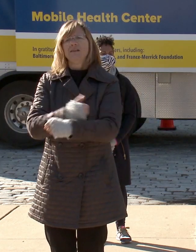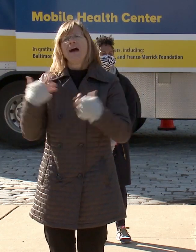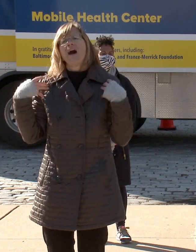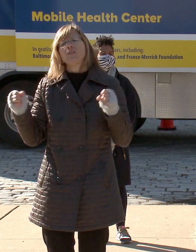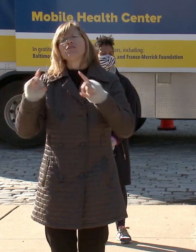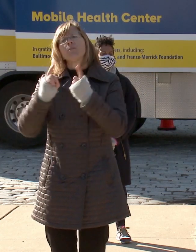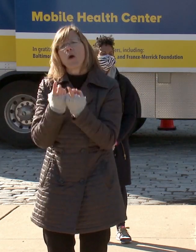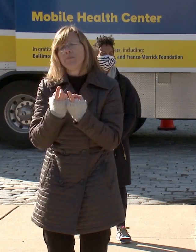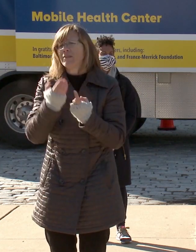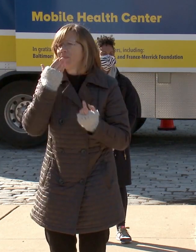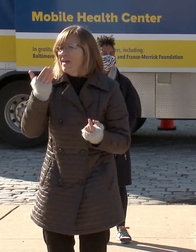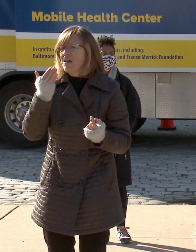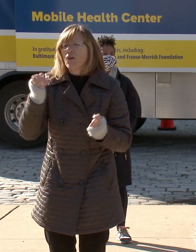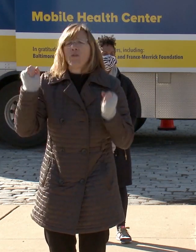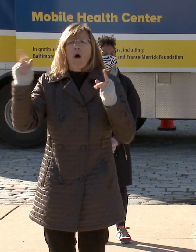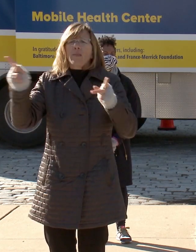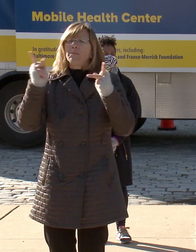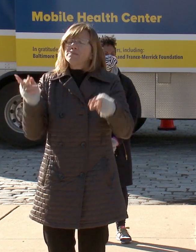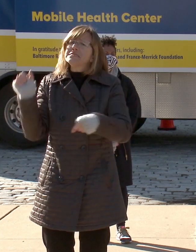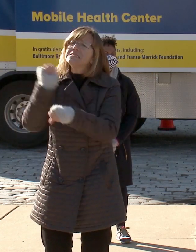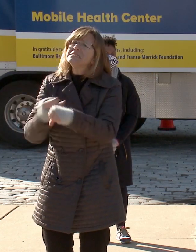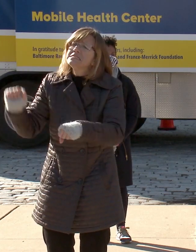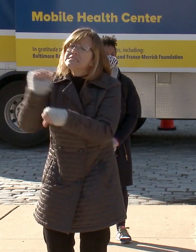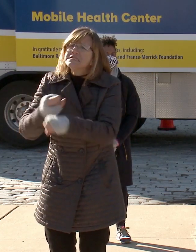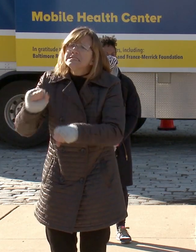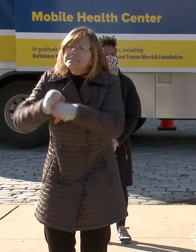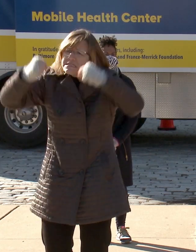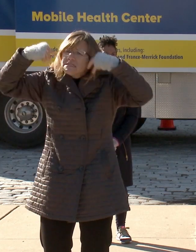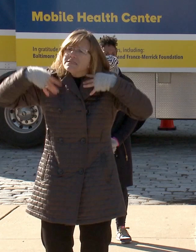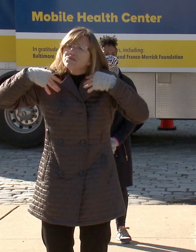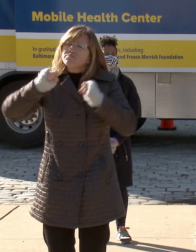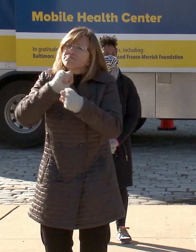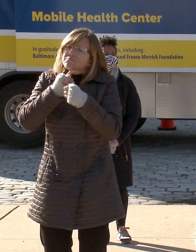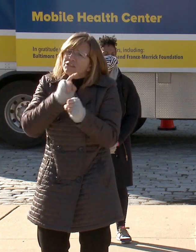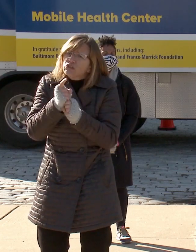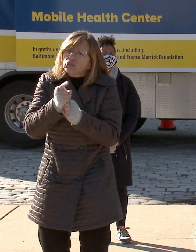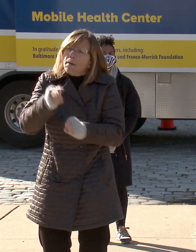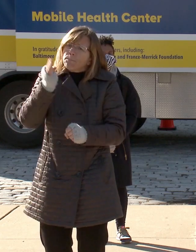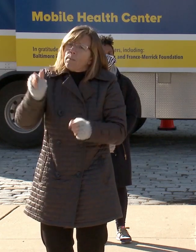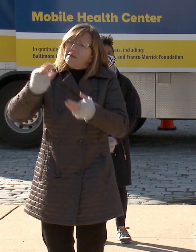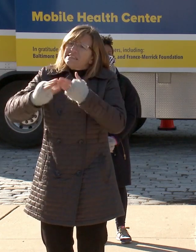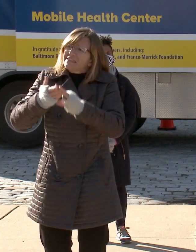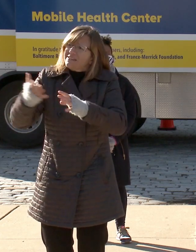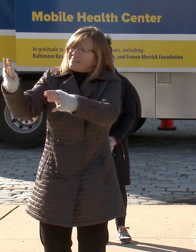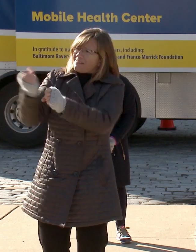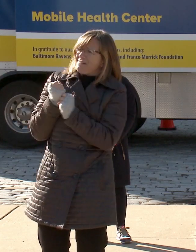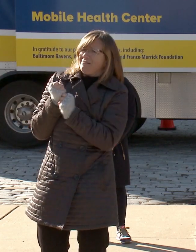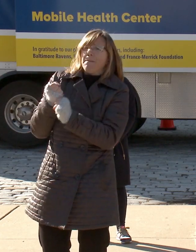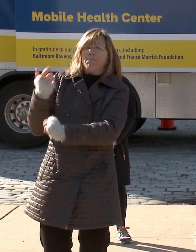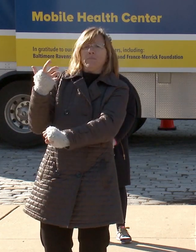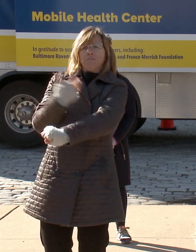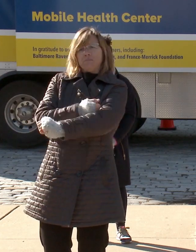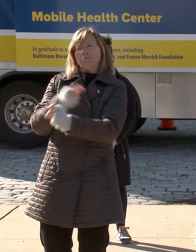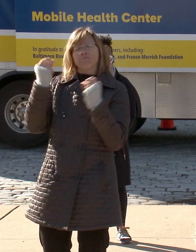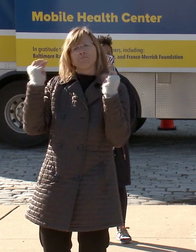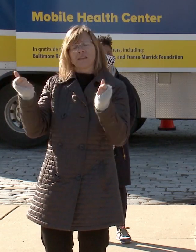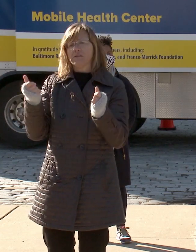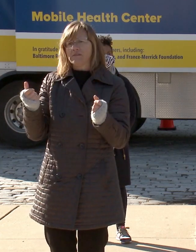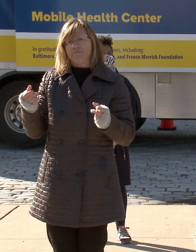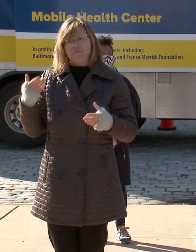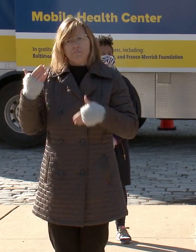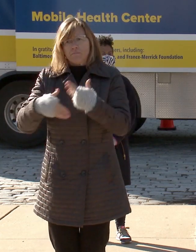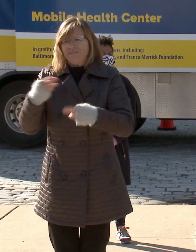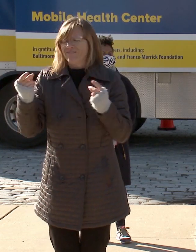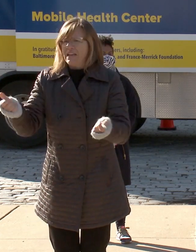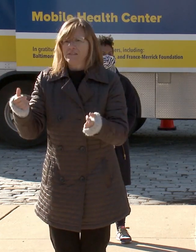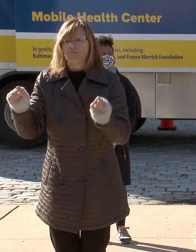of the people working tirelessly to ensure Baltimore residents are vaccinated as quickly as our supply allows. But